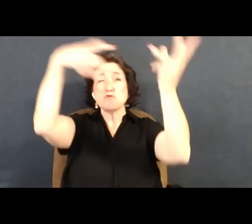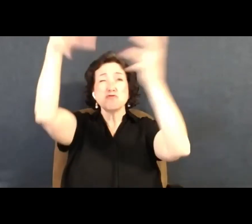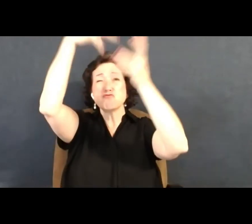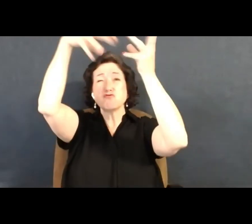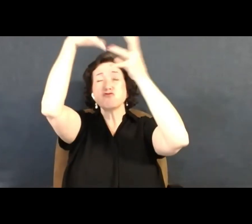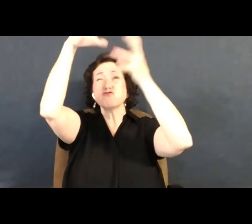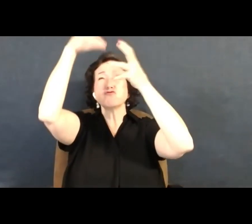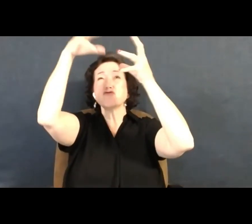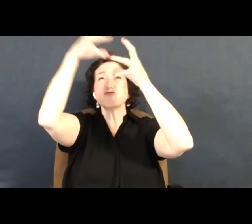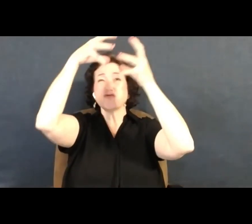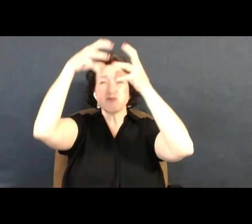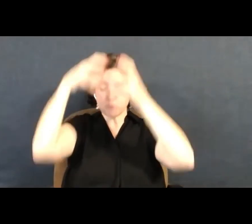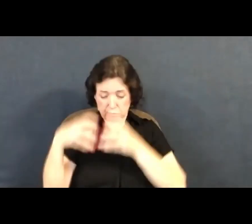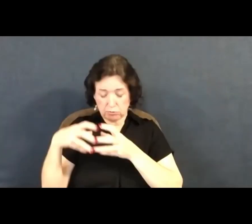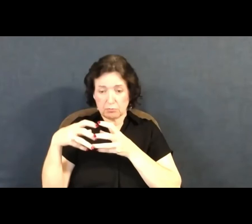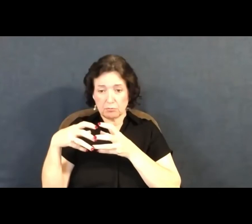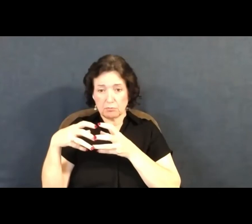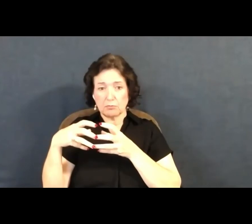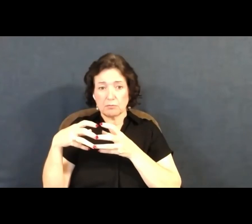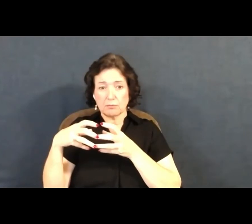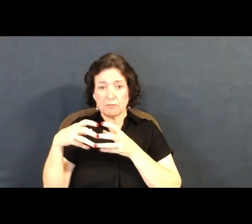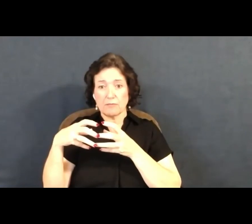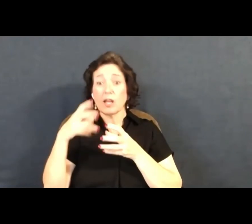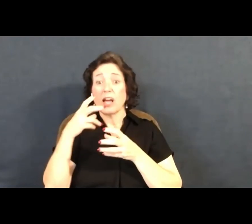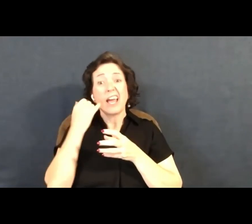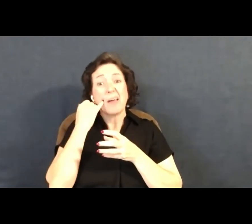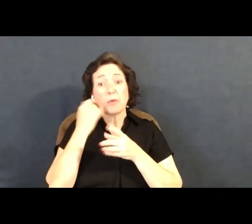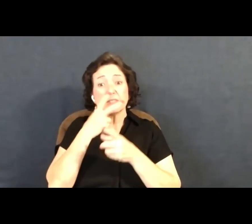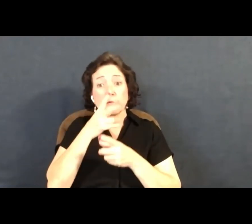inside that car and all you can see is.